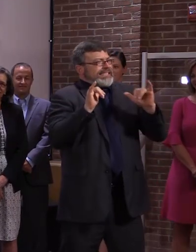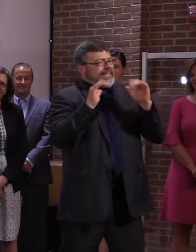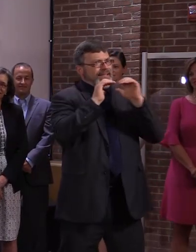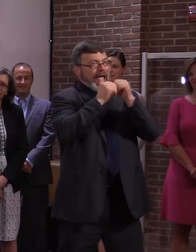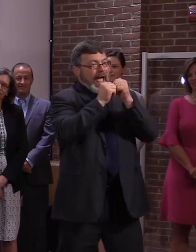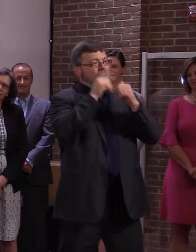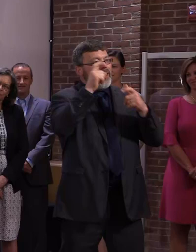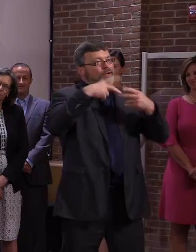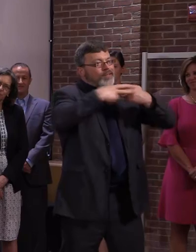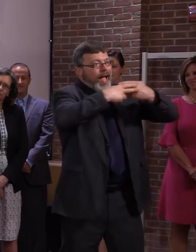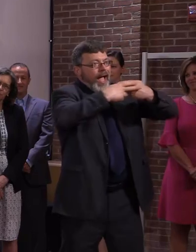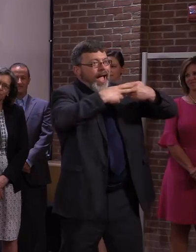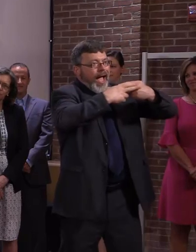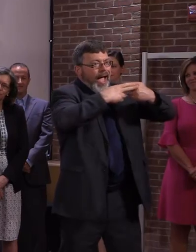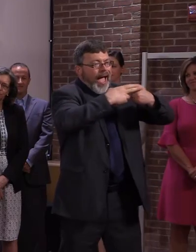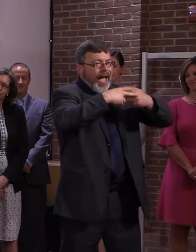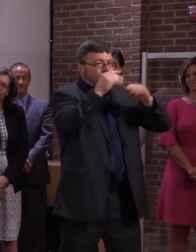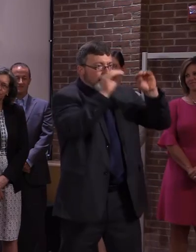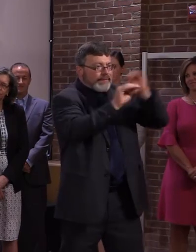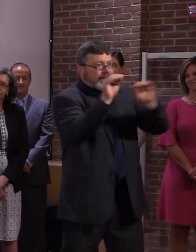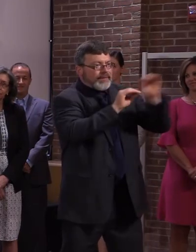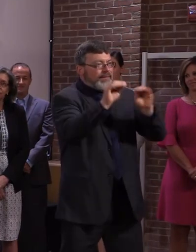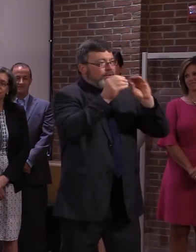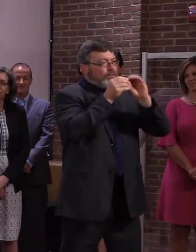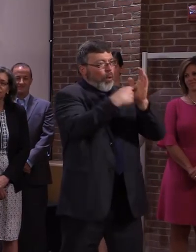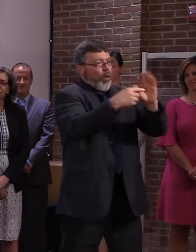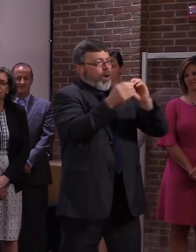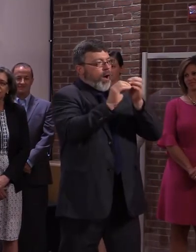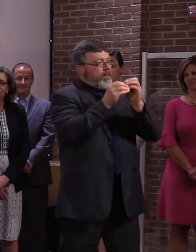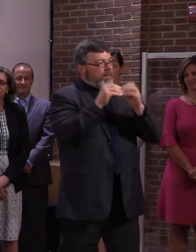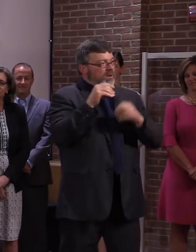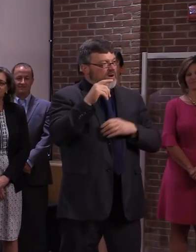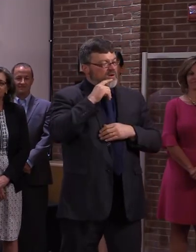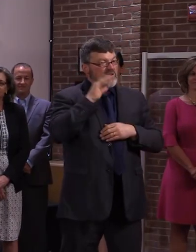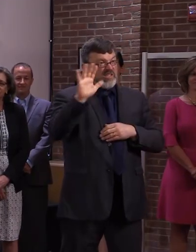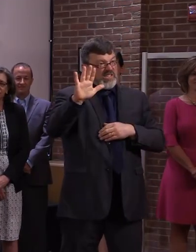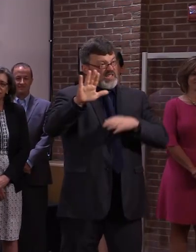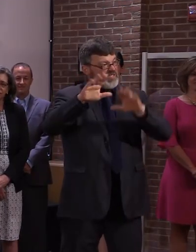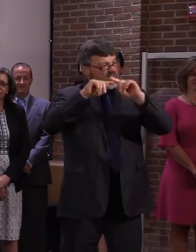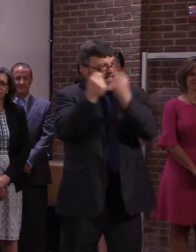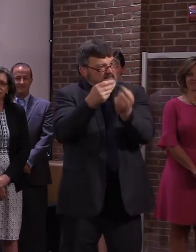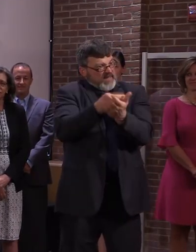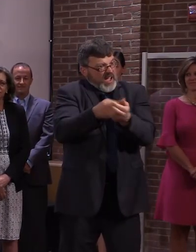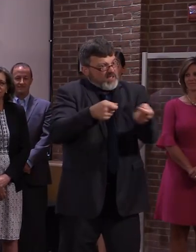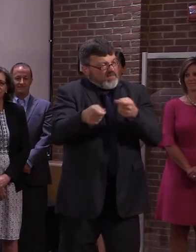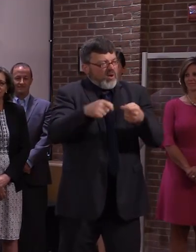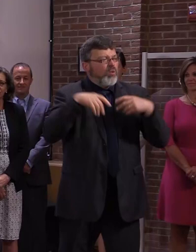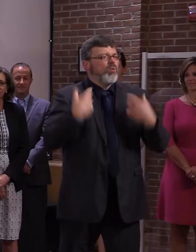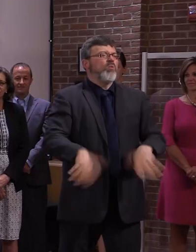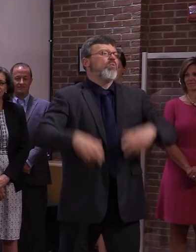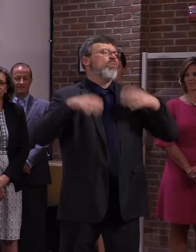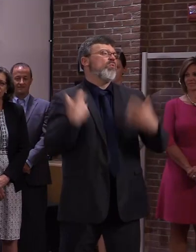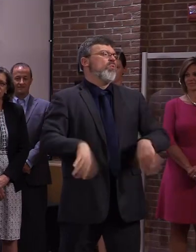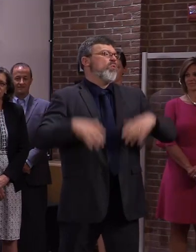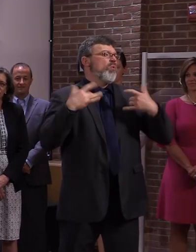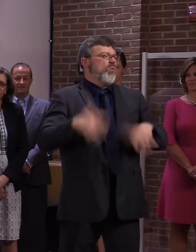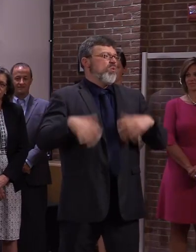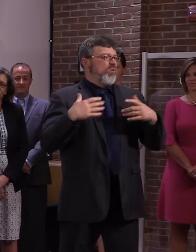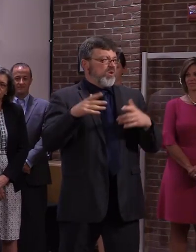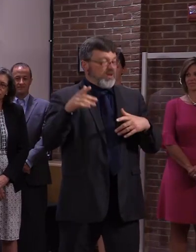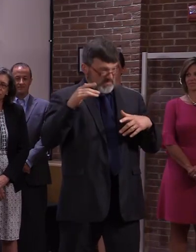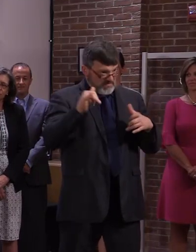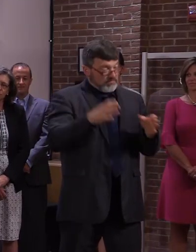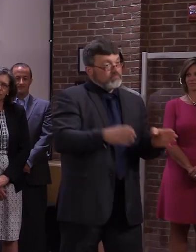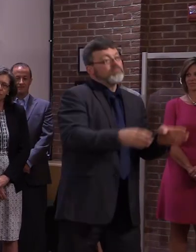But he and his team at DFR have done remarkable work. And then there's our restart teams,